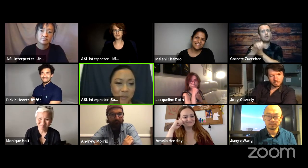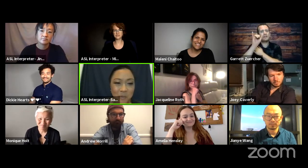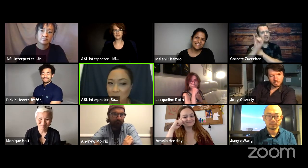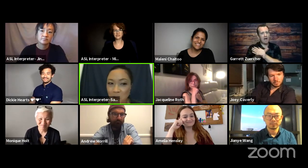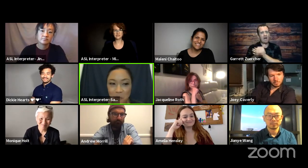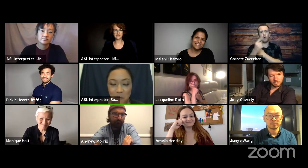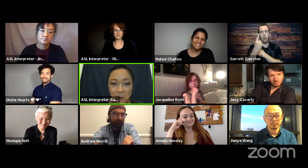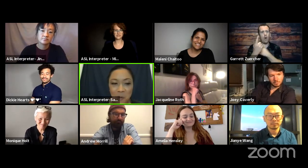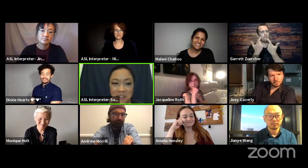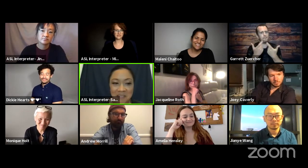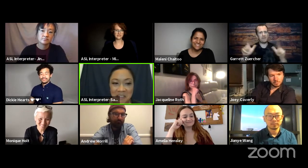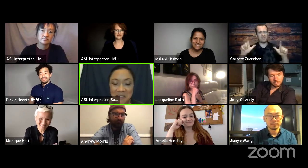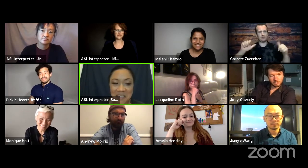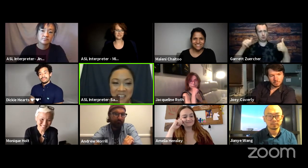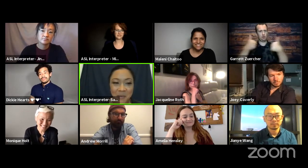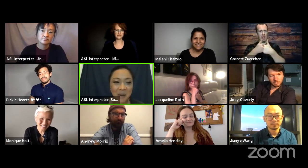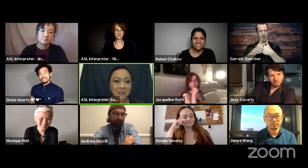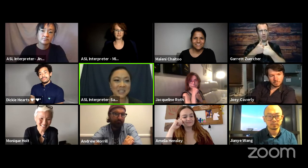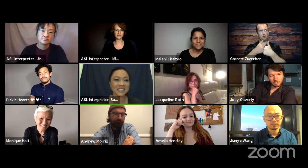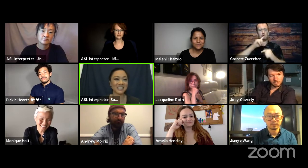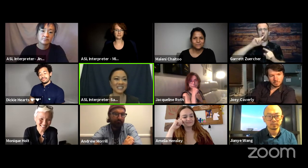going with the flow and see what happens.